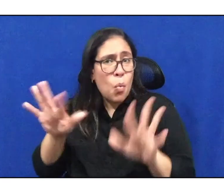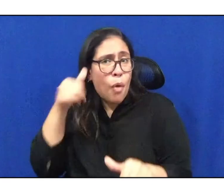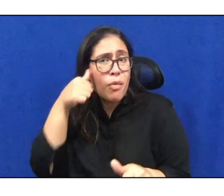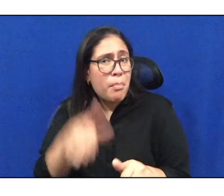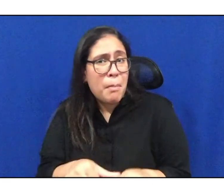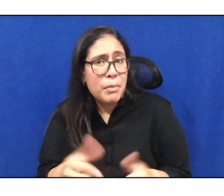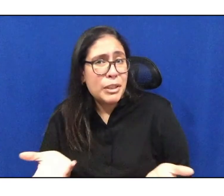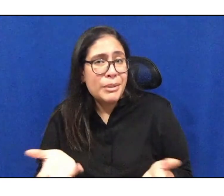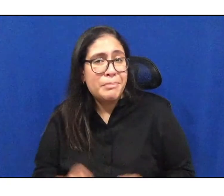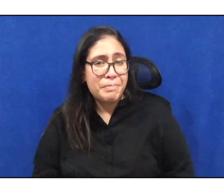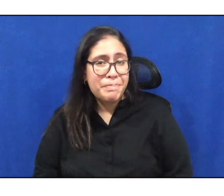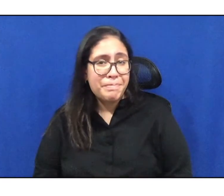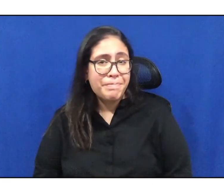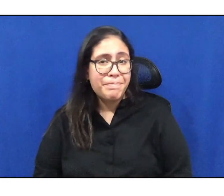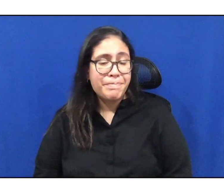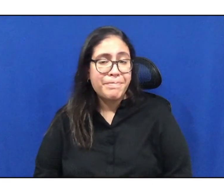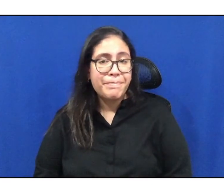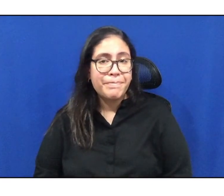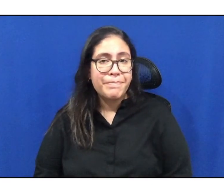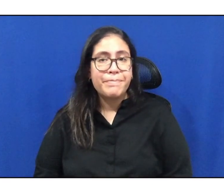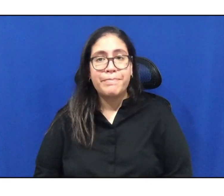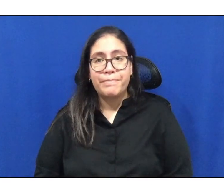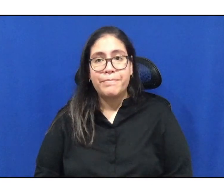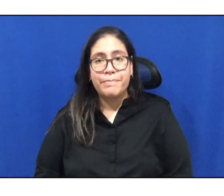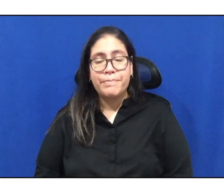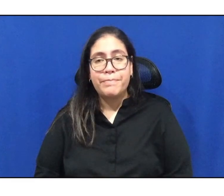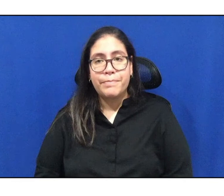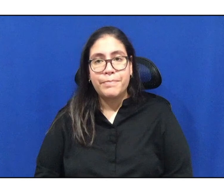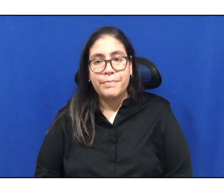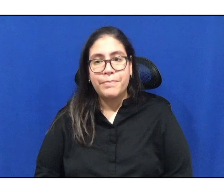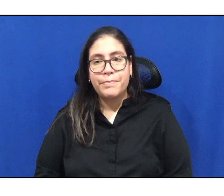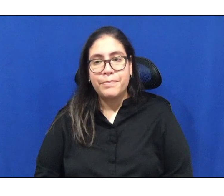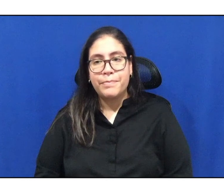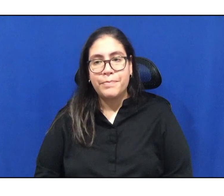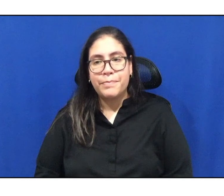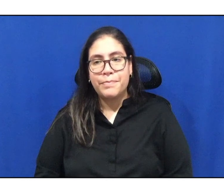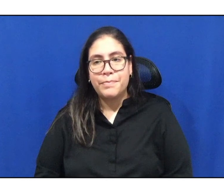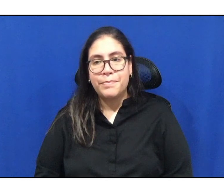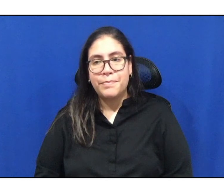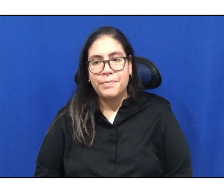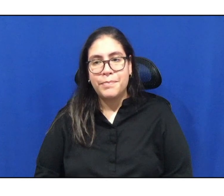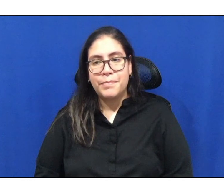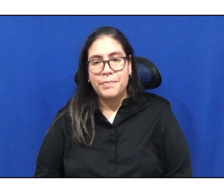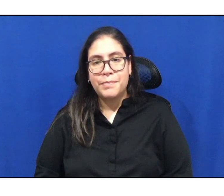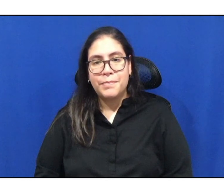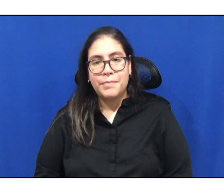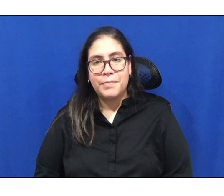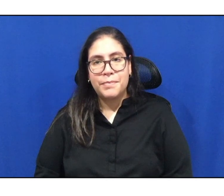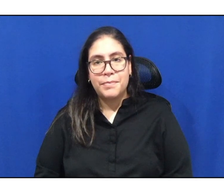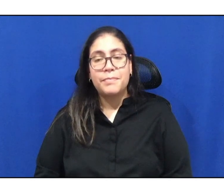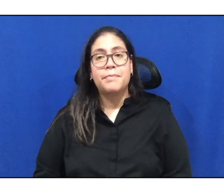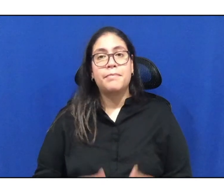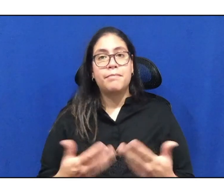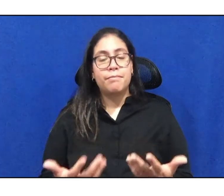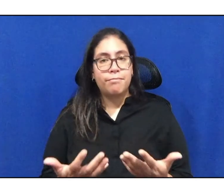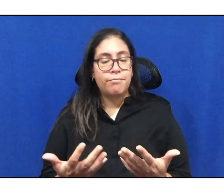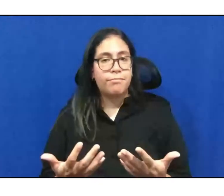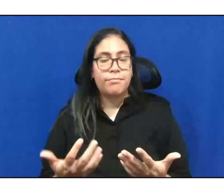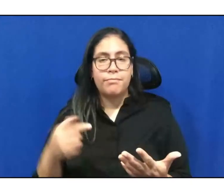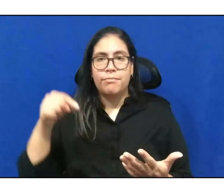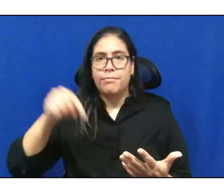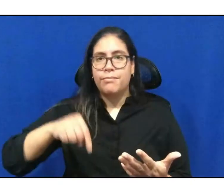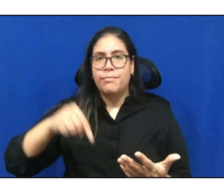don't. Mm. Um, Mm. This has been such a rich